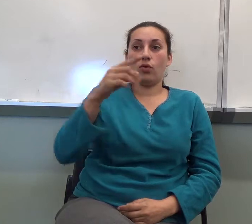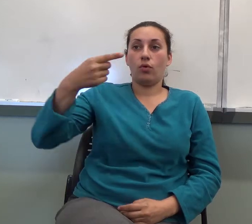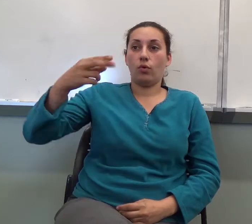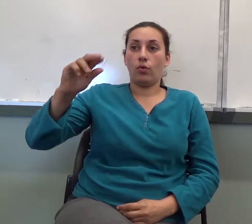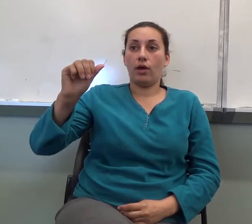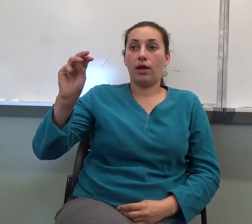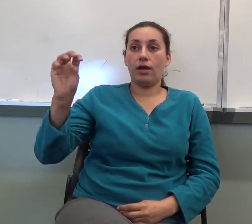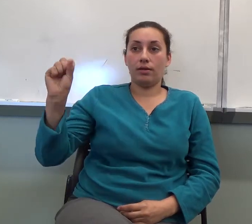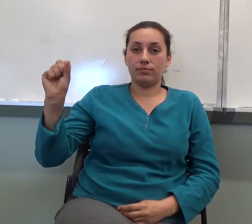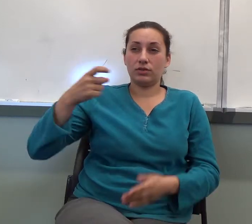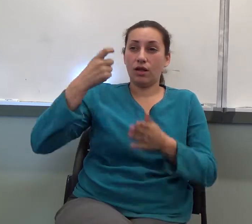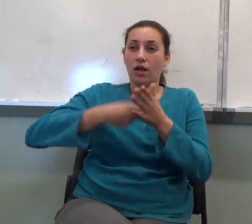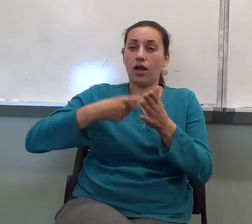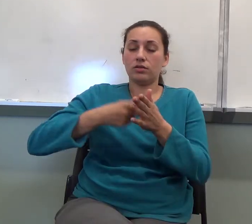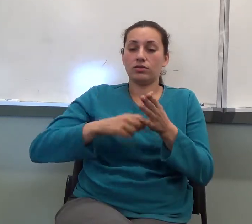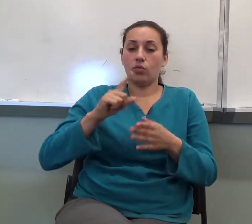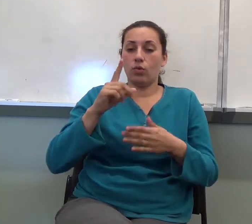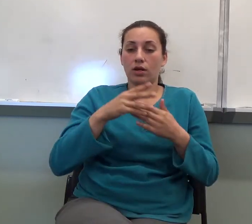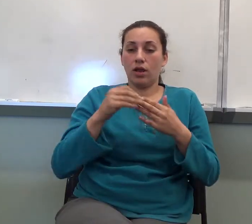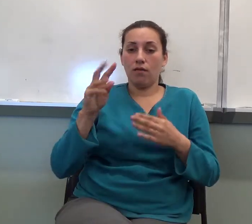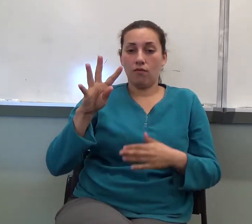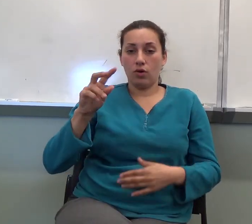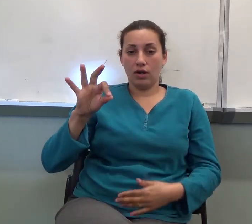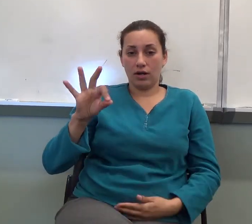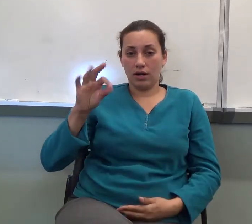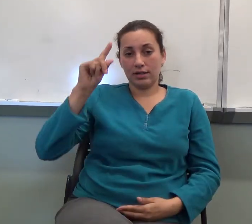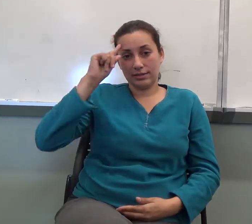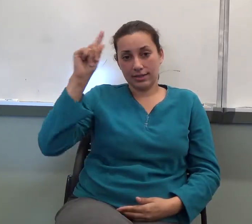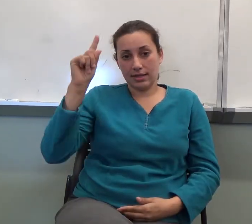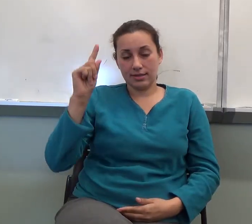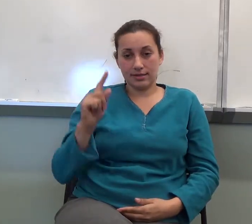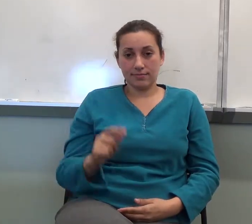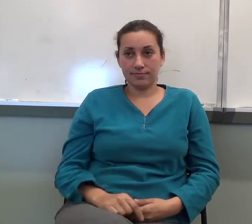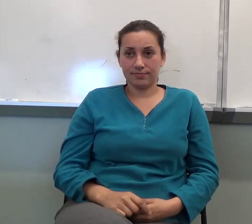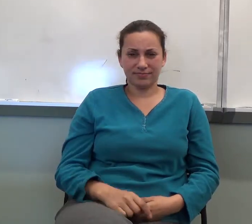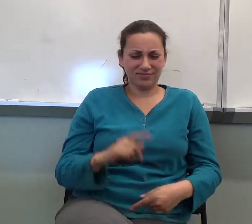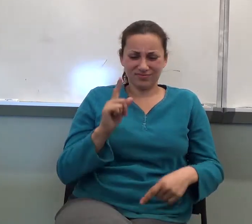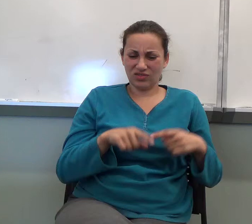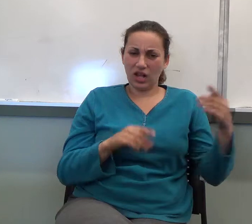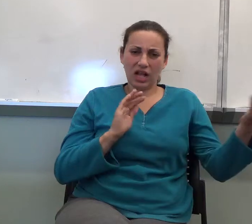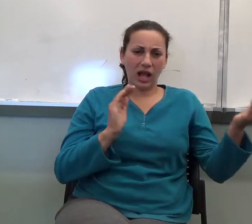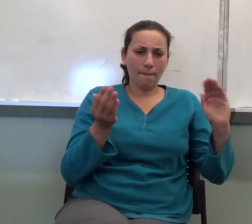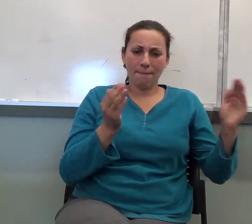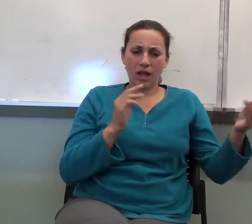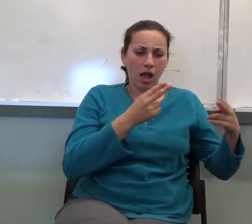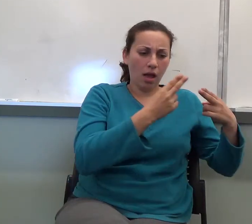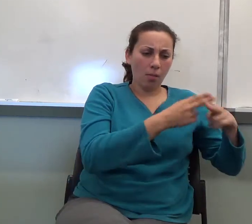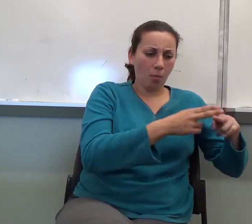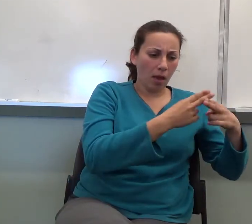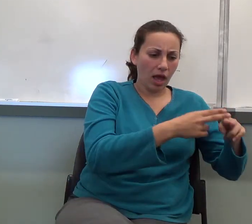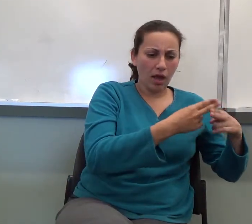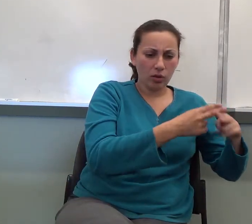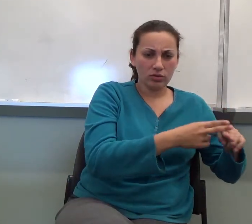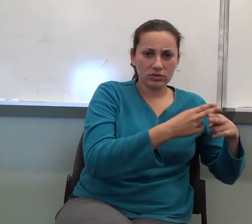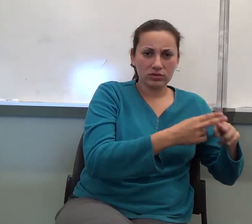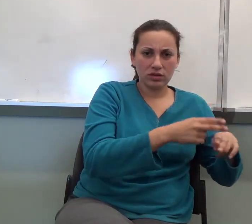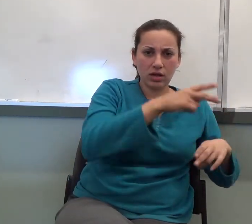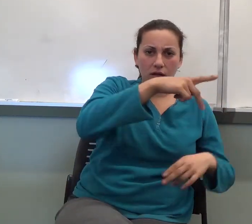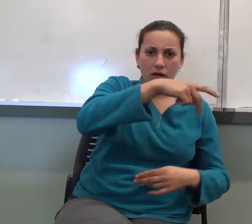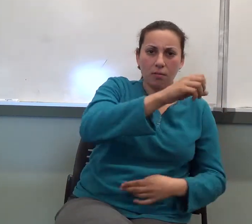and that costs $1.49. Well, you can't compare pounds and grams. They're not only different units, but